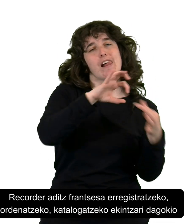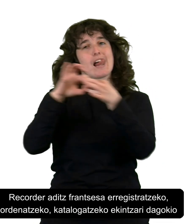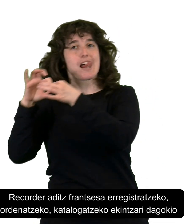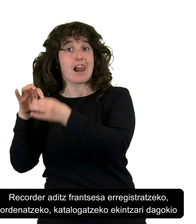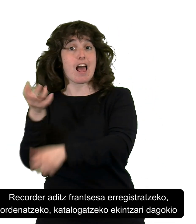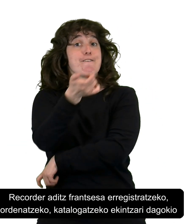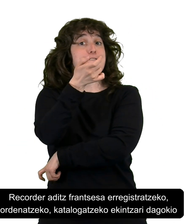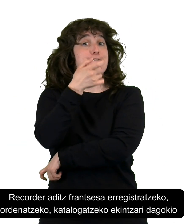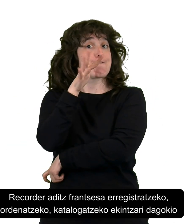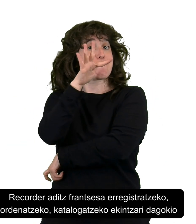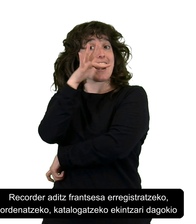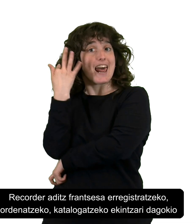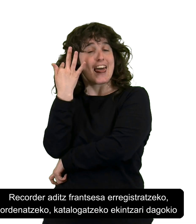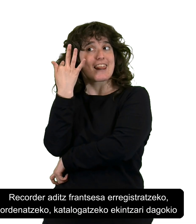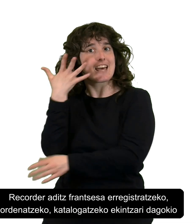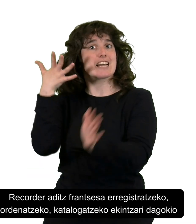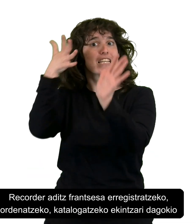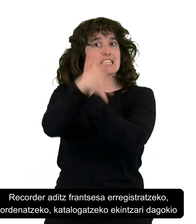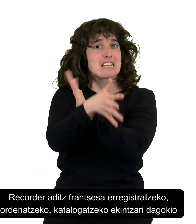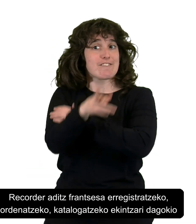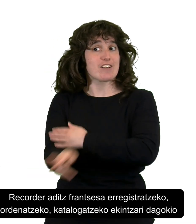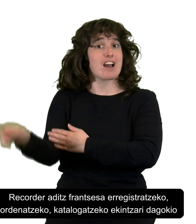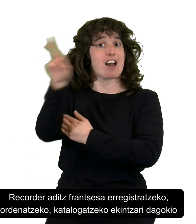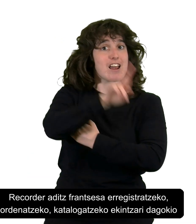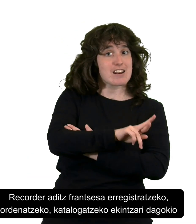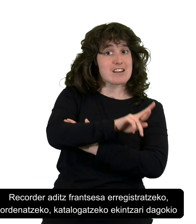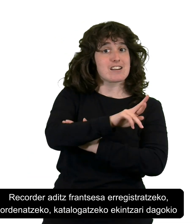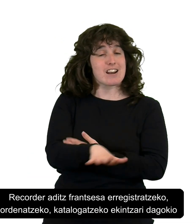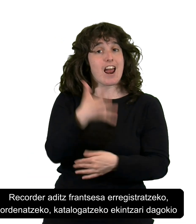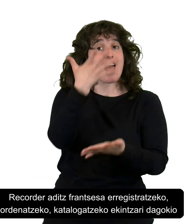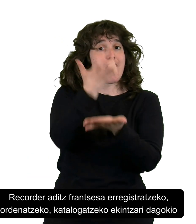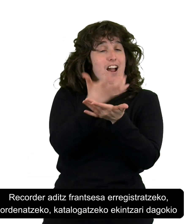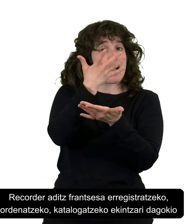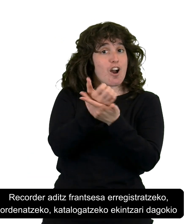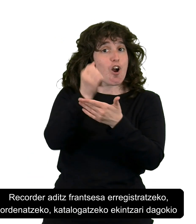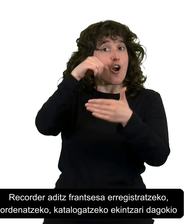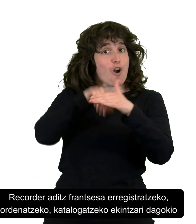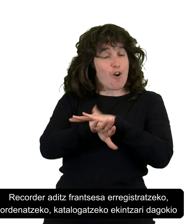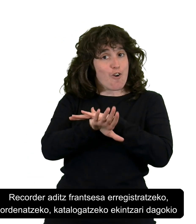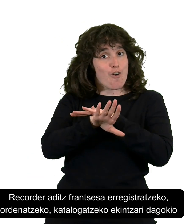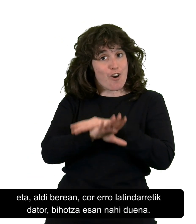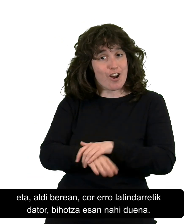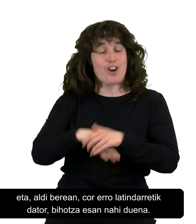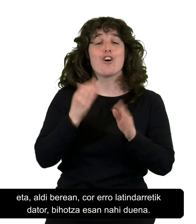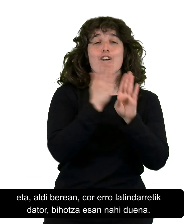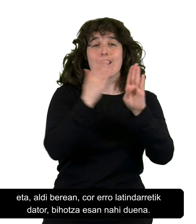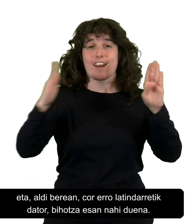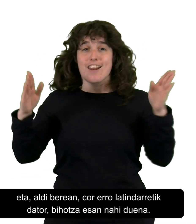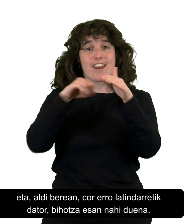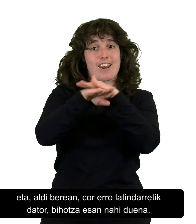Recorder aditz frantsesa erregistratzeko, ordenatzeko, katalogatzeko ekintzari dagokio eta aldi